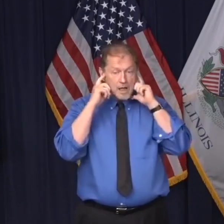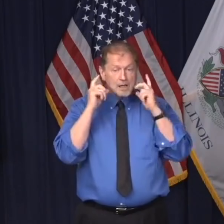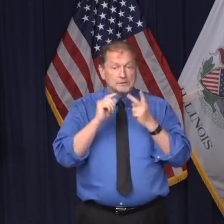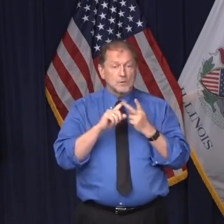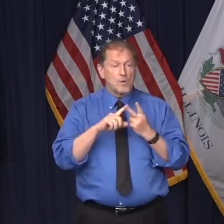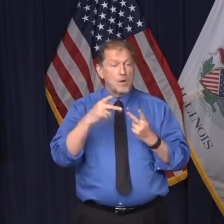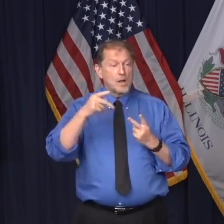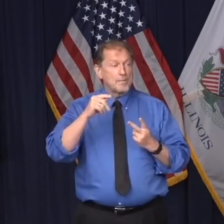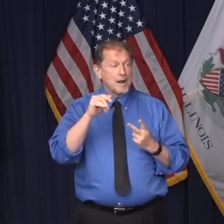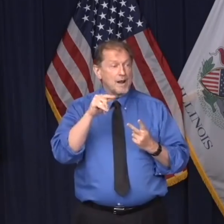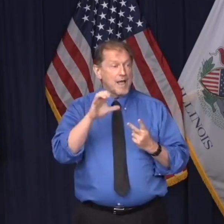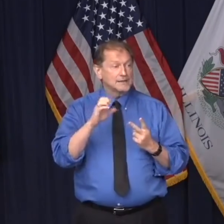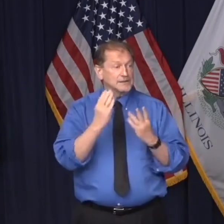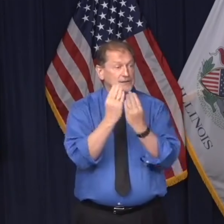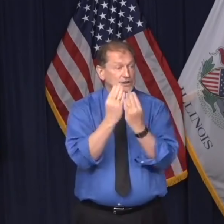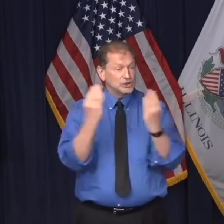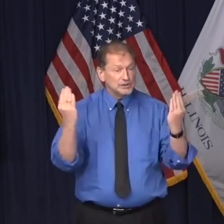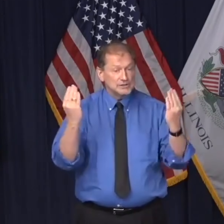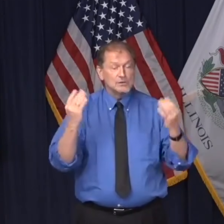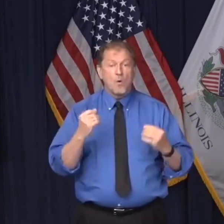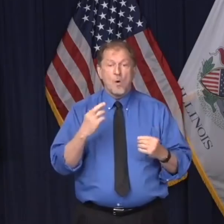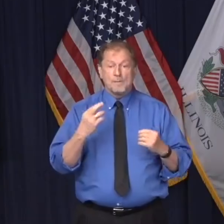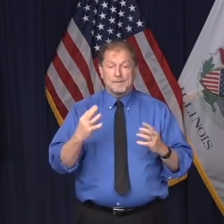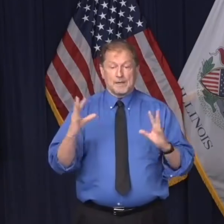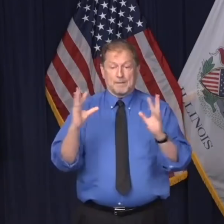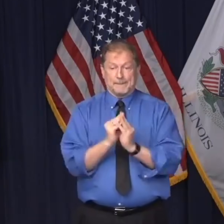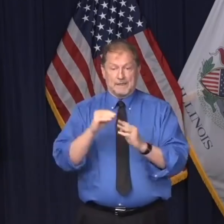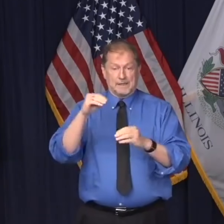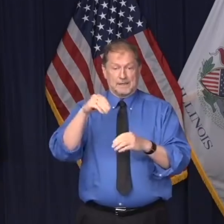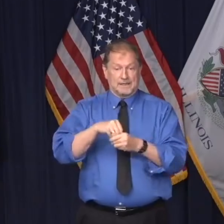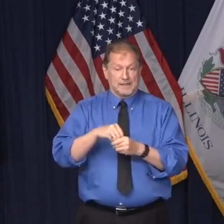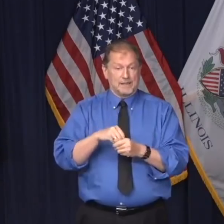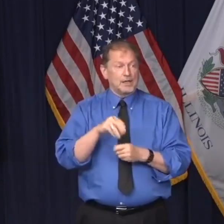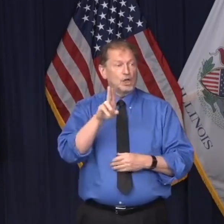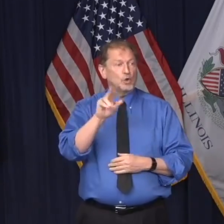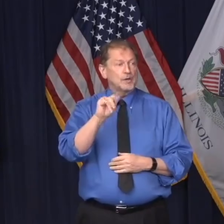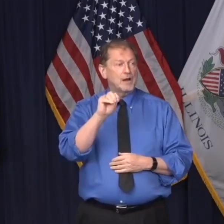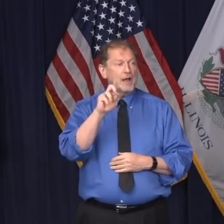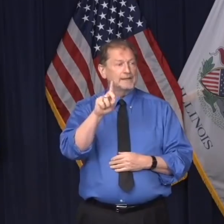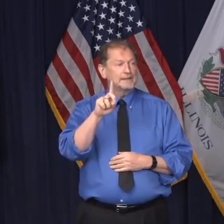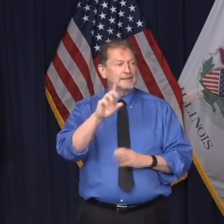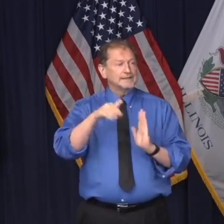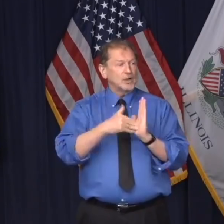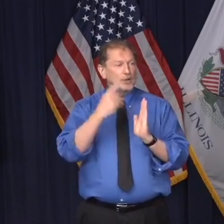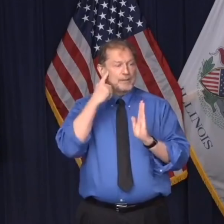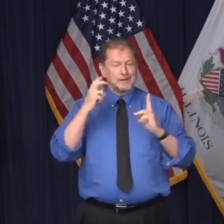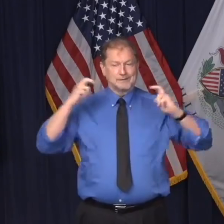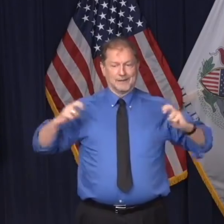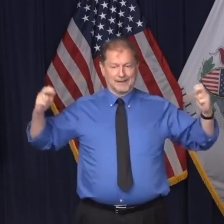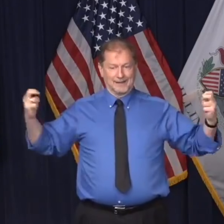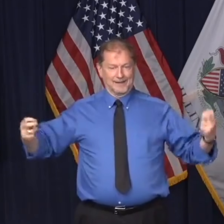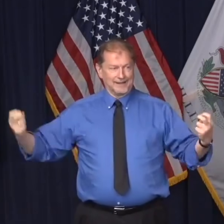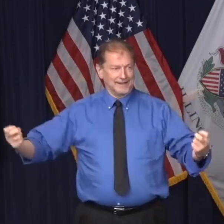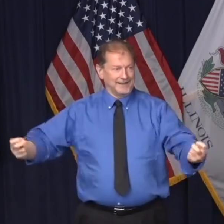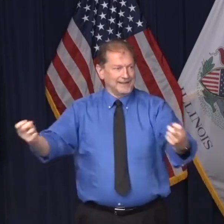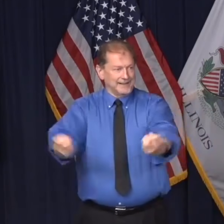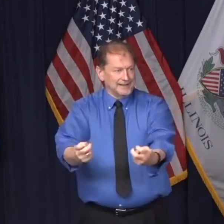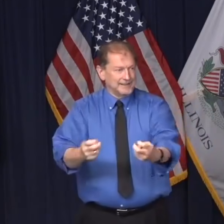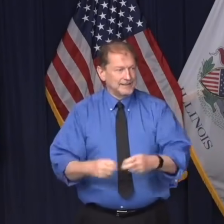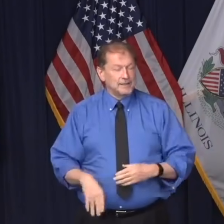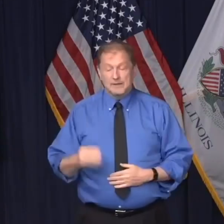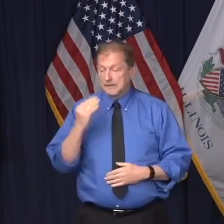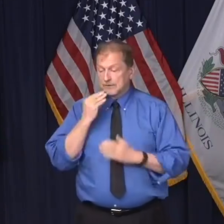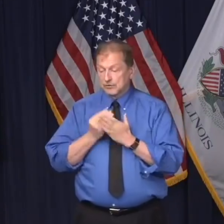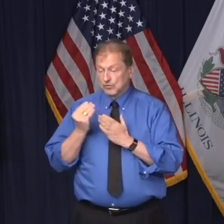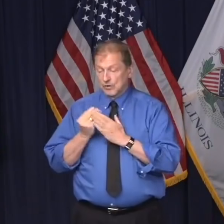shields, or maybe even meeting in a place like the United Center. Mm-hmm. Why, if the Department of Public Health can set regulations for how grocery stores can safely operate, can't the